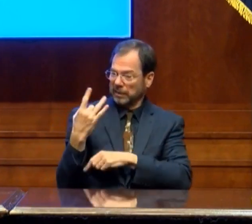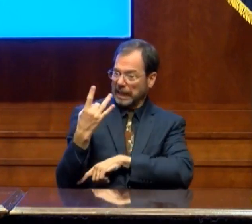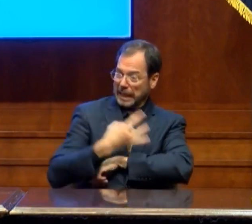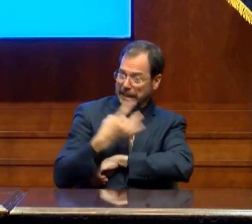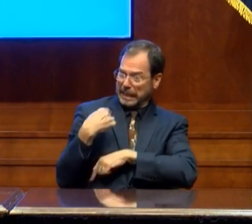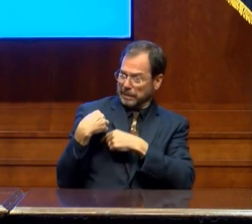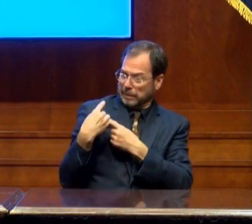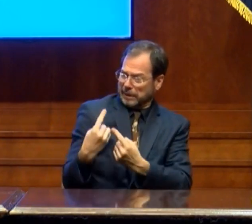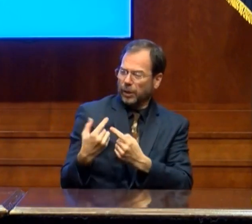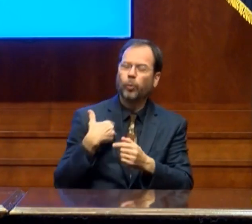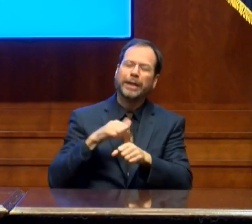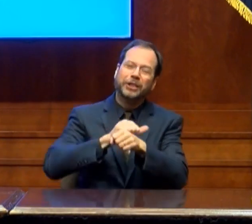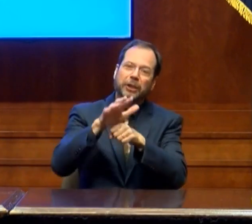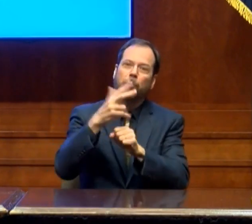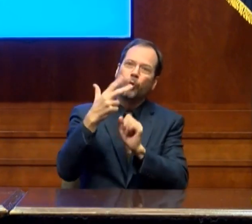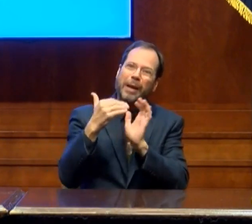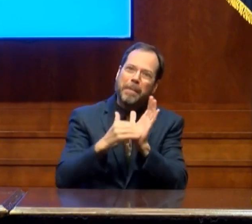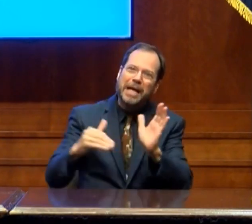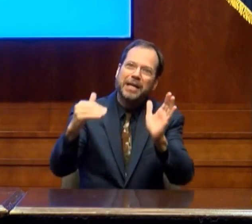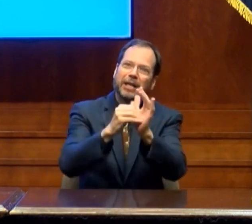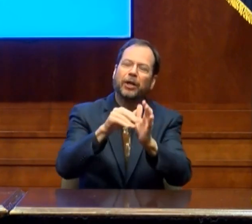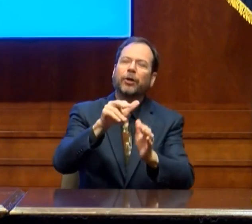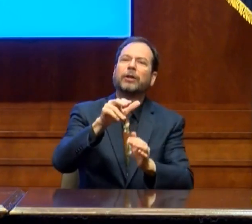we have shipped out